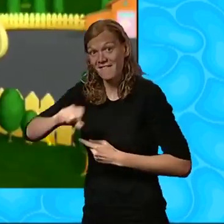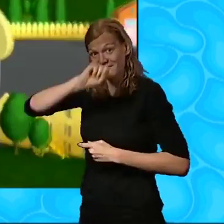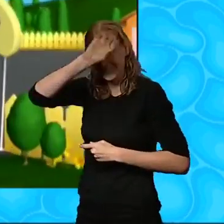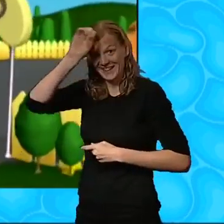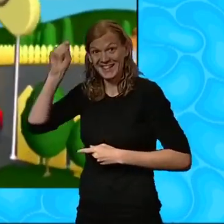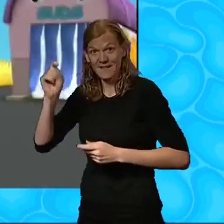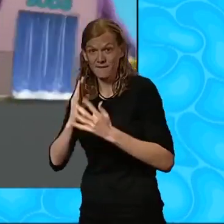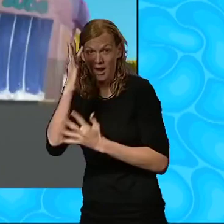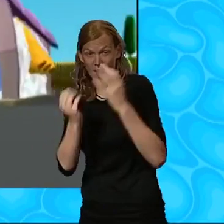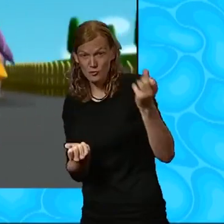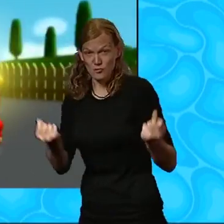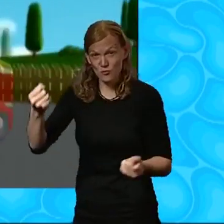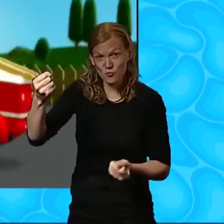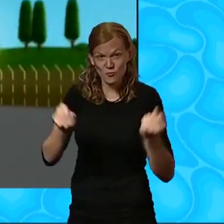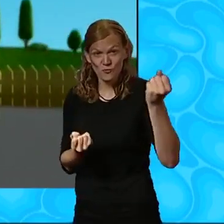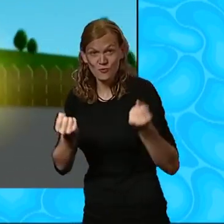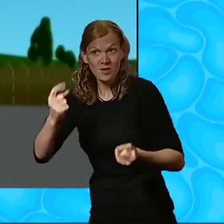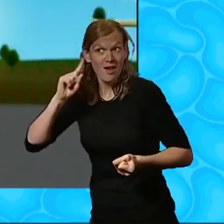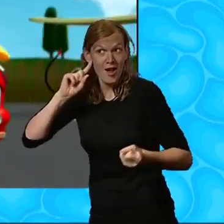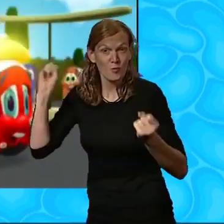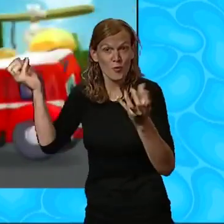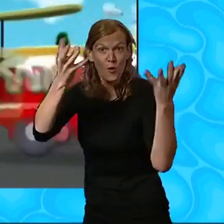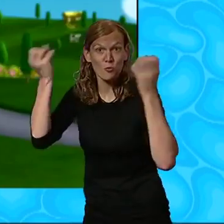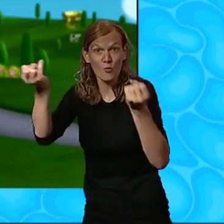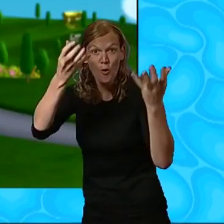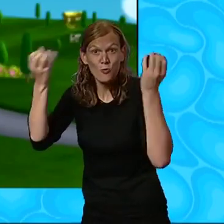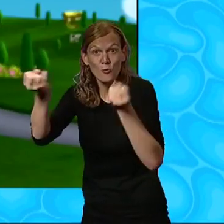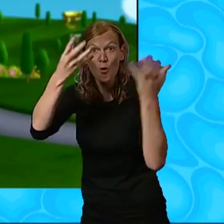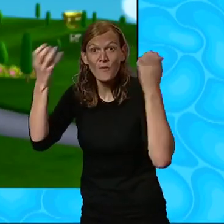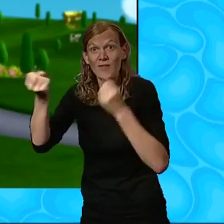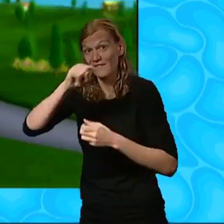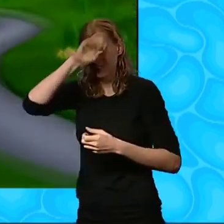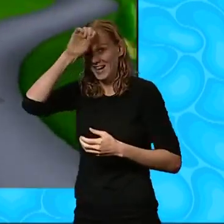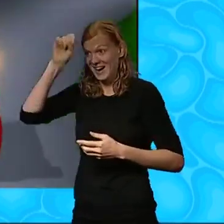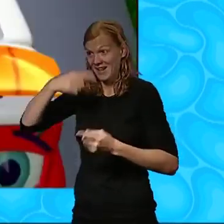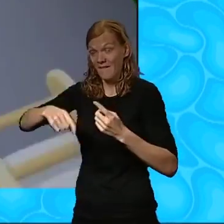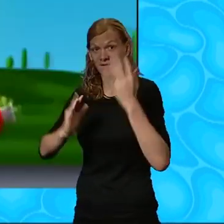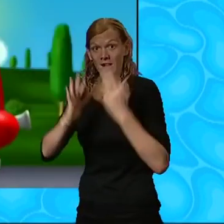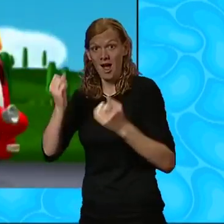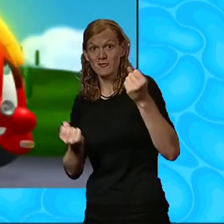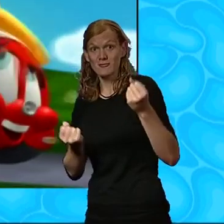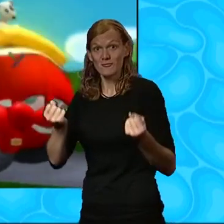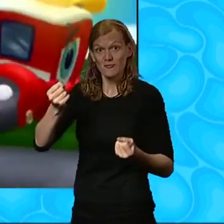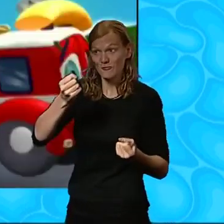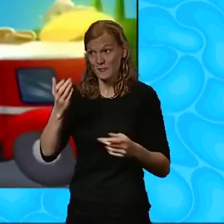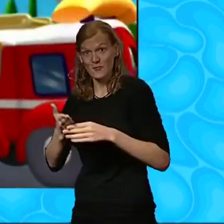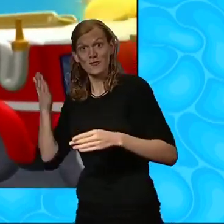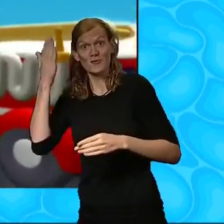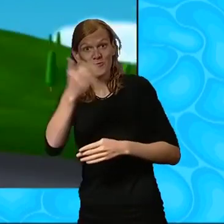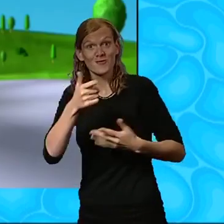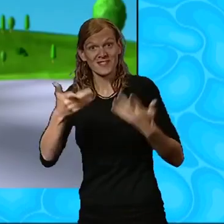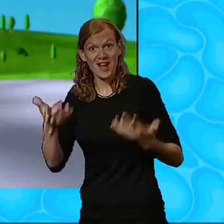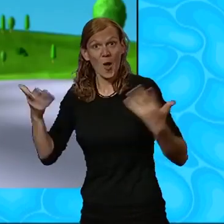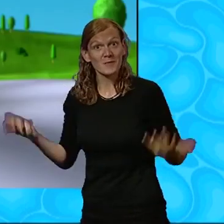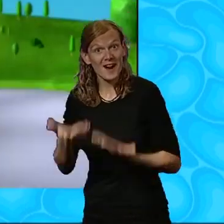fire engine. Hear the sound of his sirens. Finley the fire engine. Here